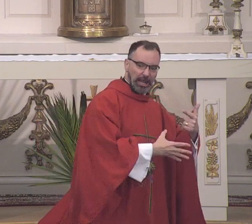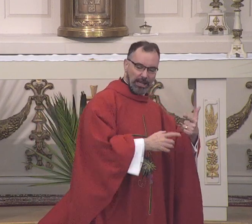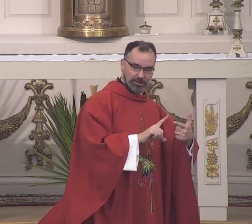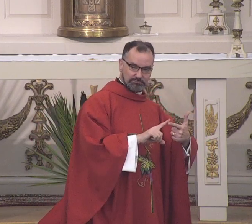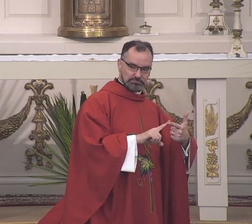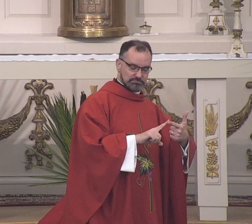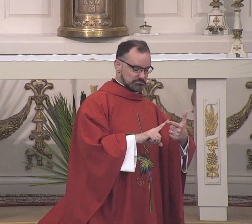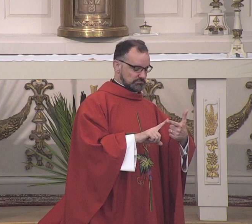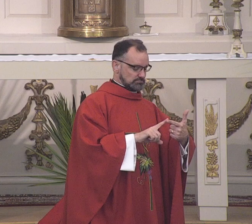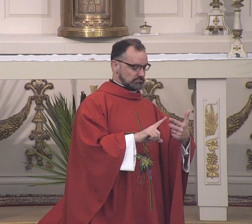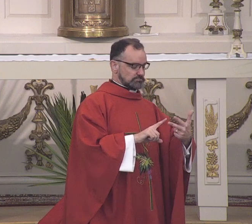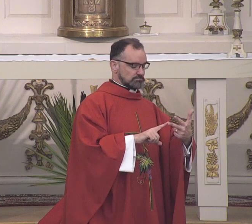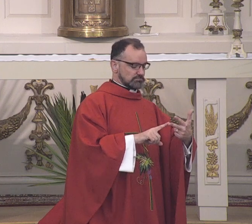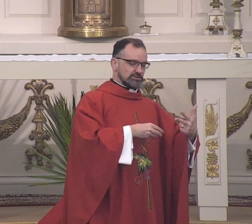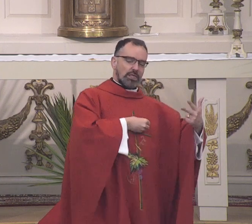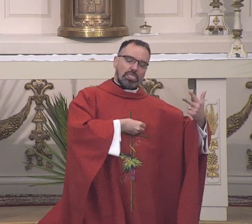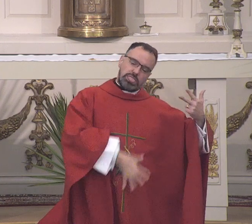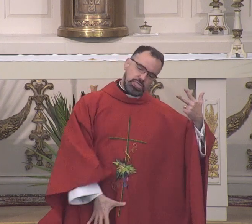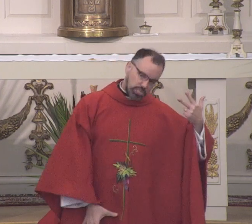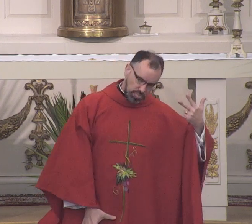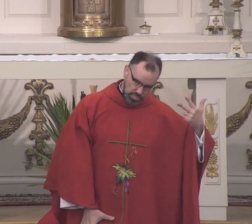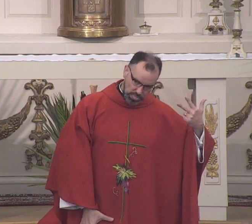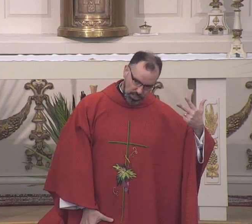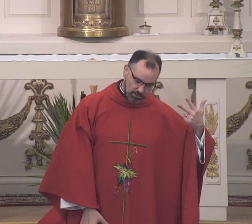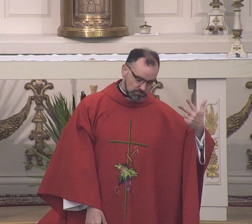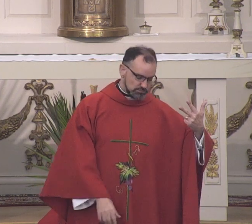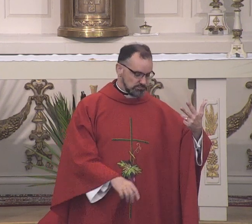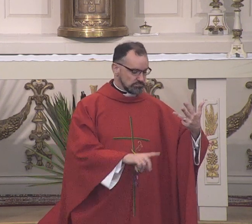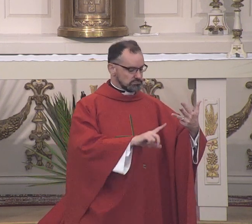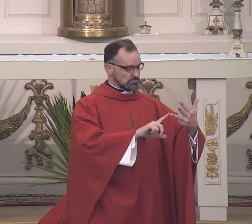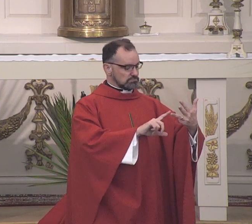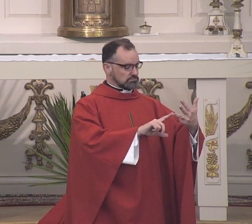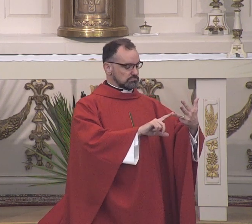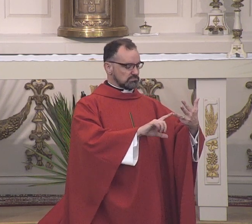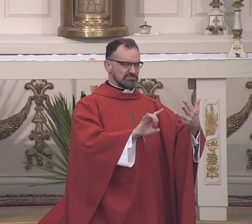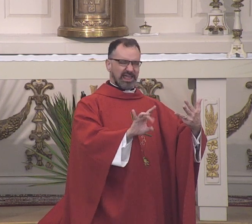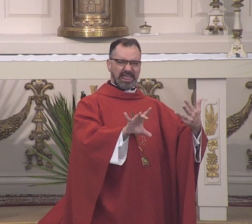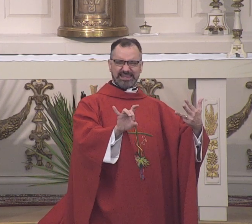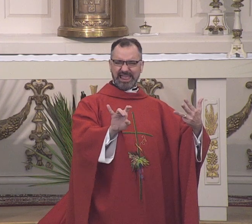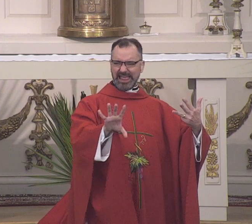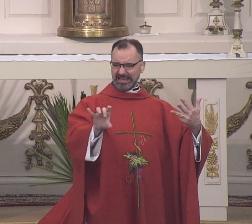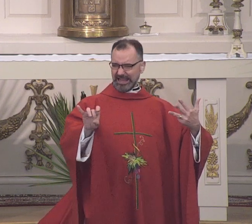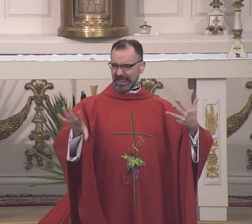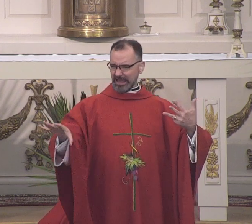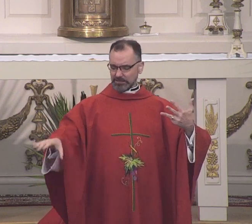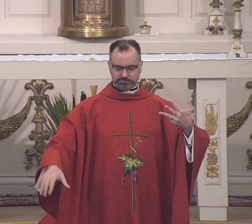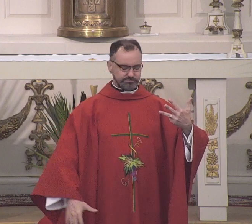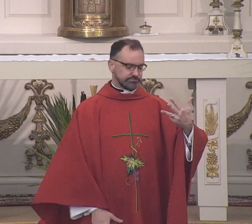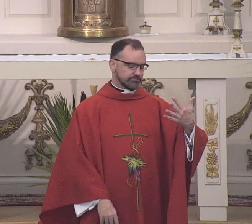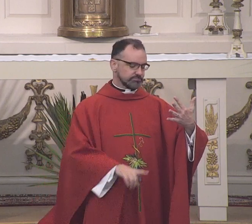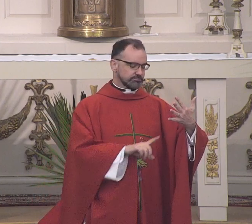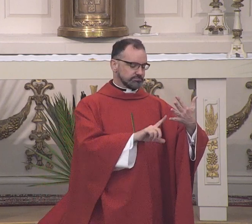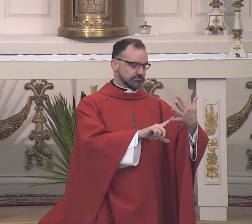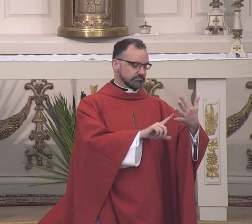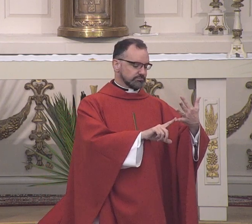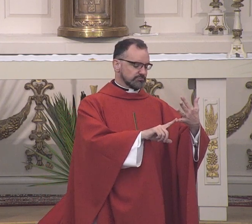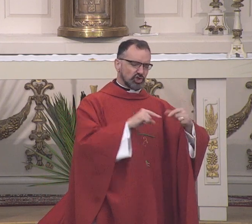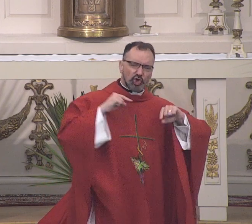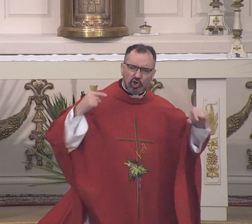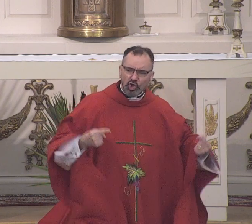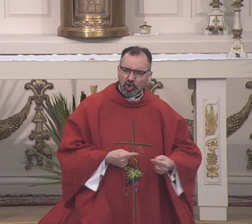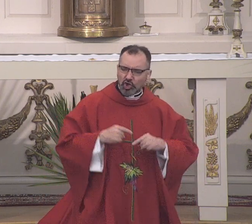He was betrayed and mocked, and how he felt alone and isolated and hated.